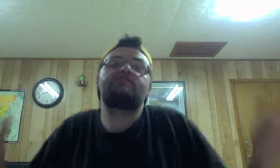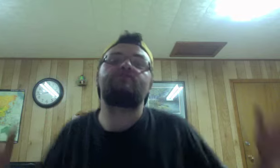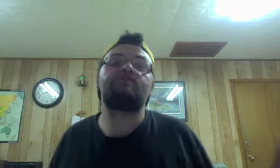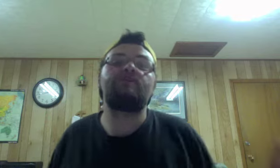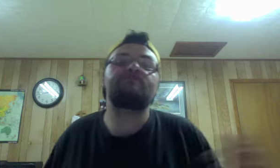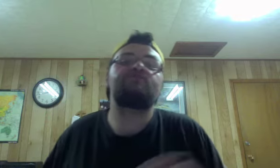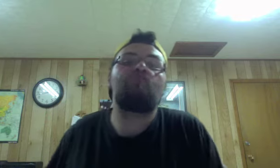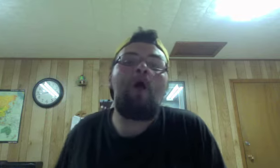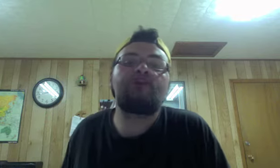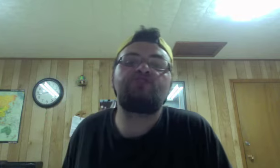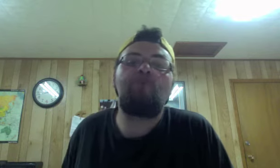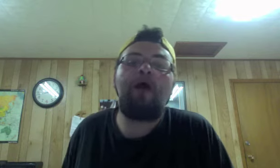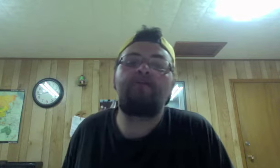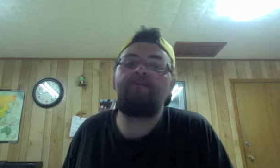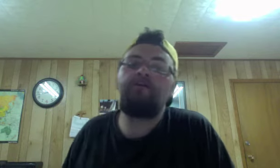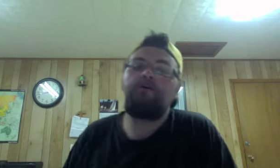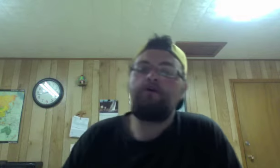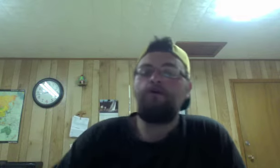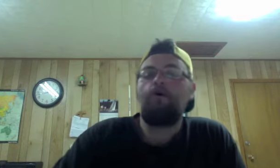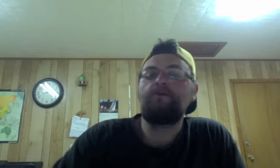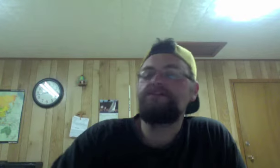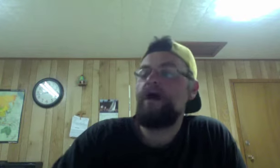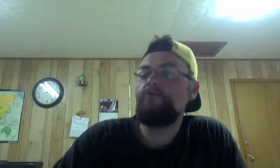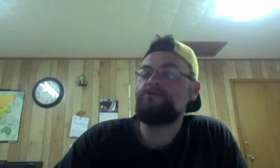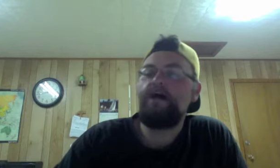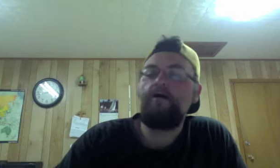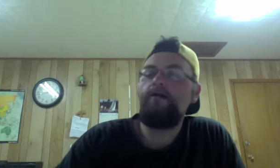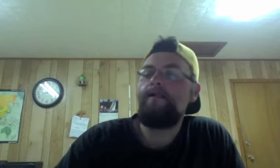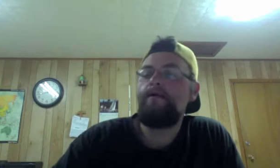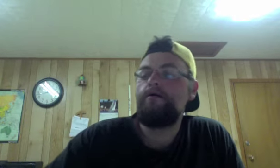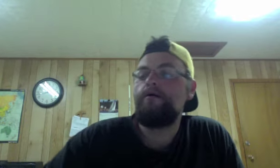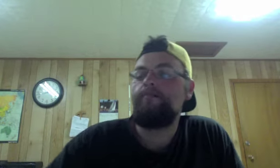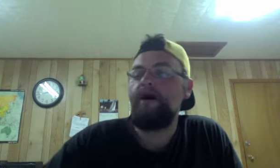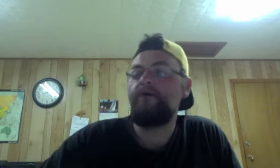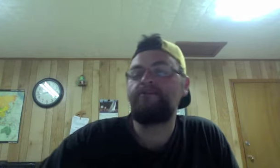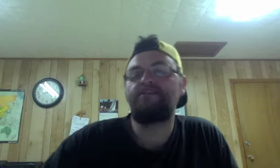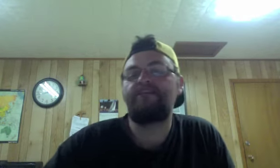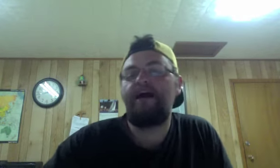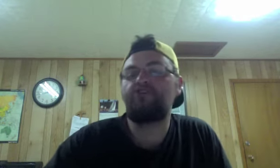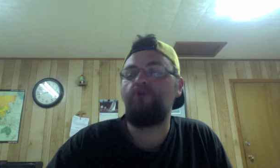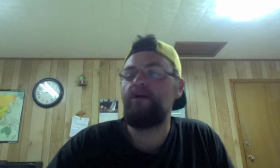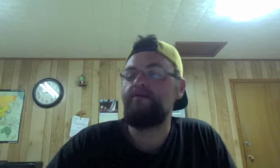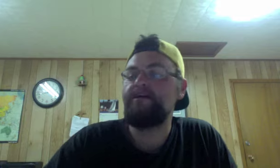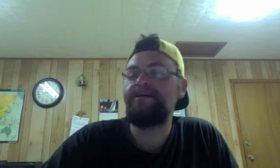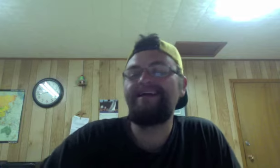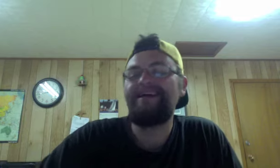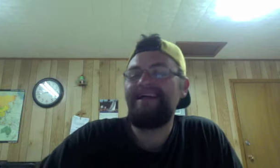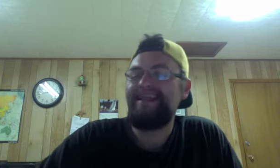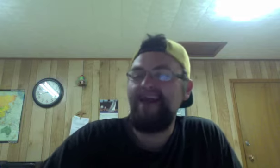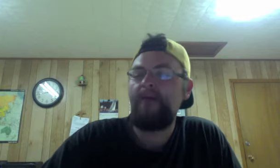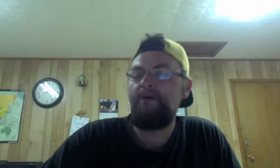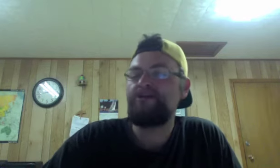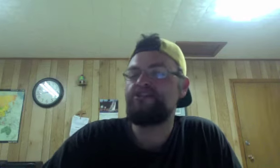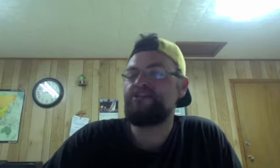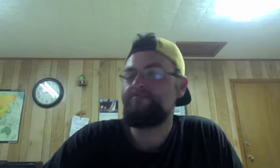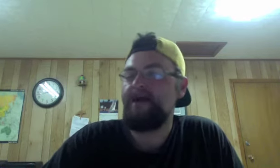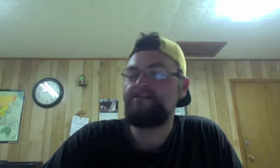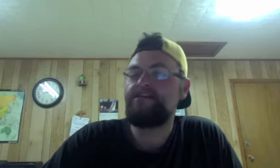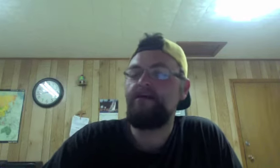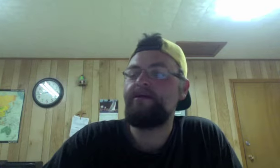new Swagerville. Only time will tell but with Saskatchewan I mean not much expected coming in